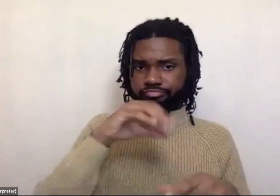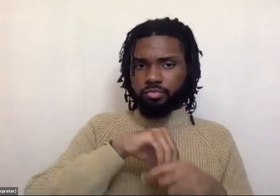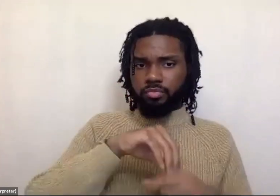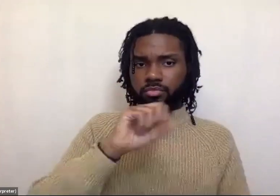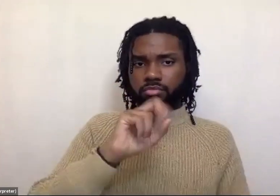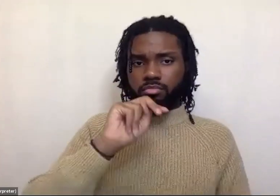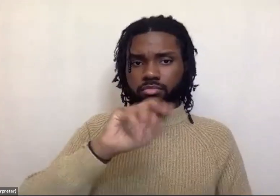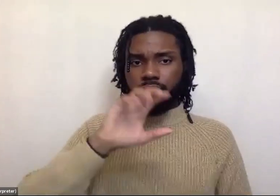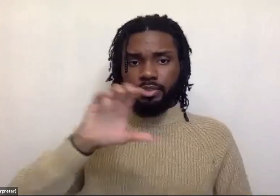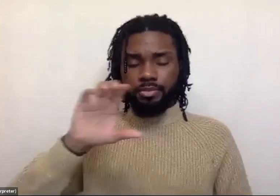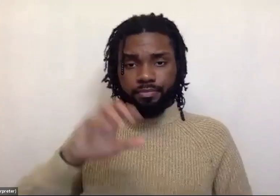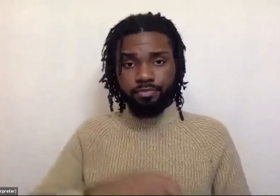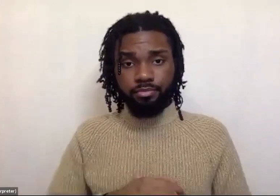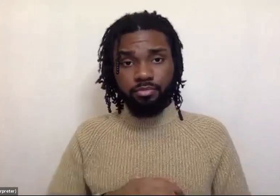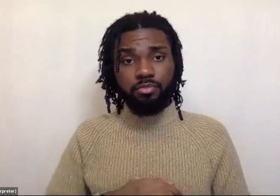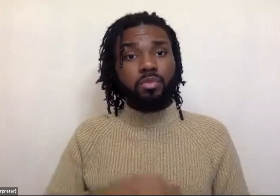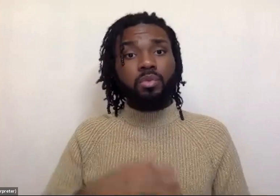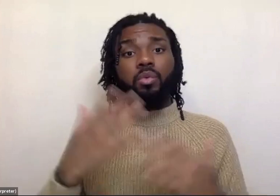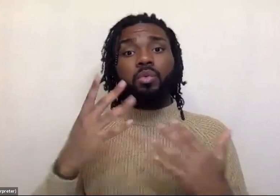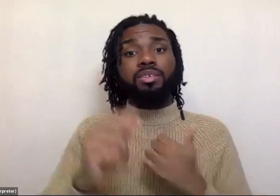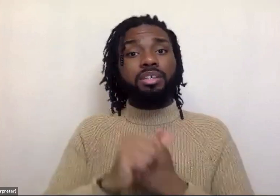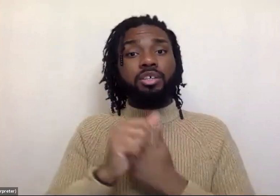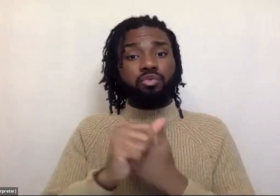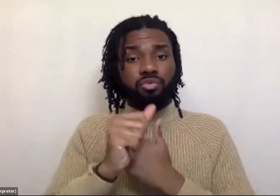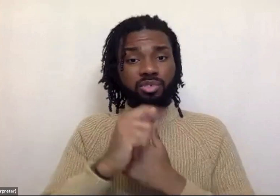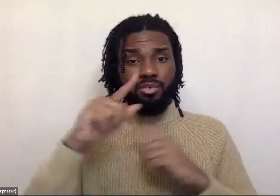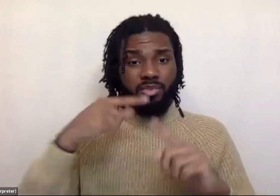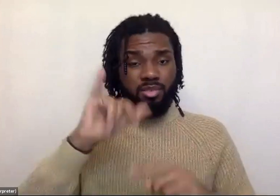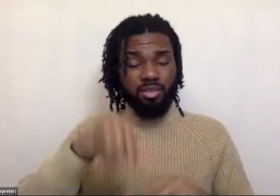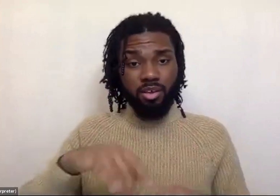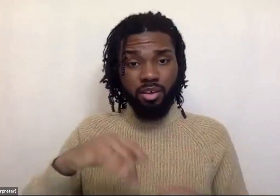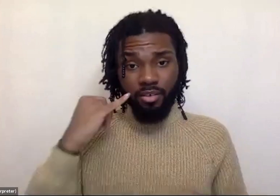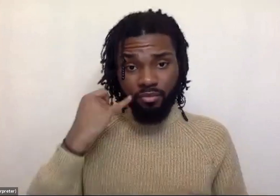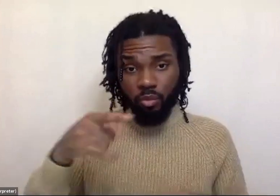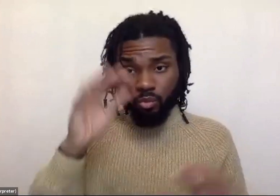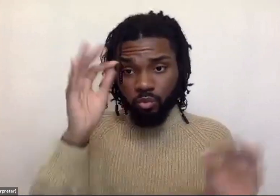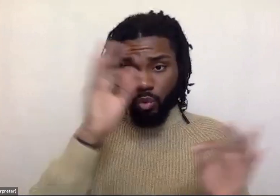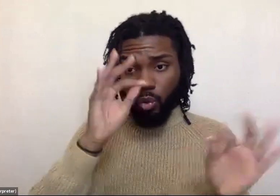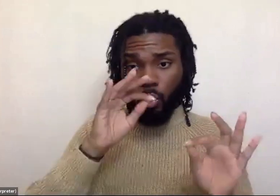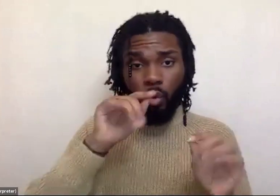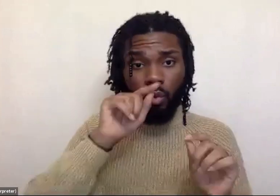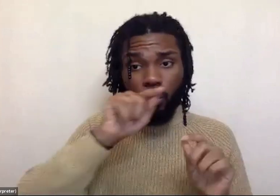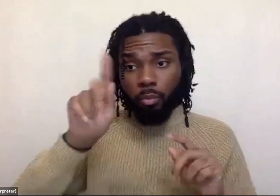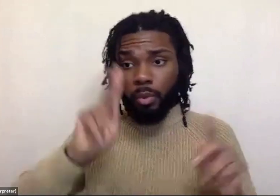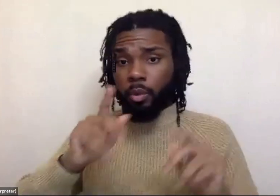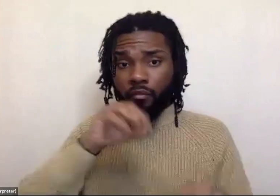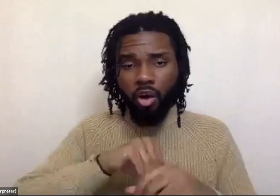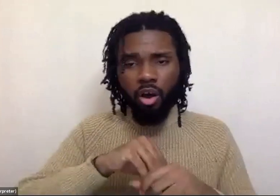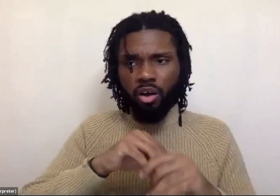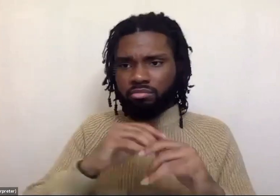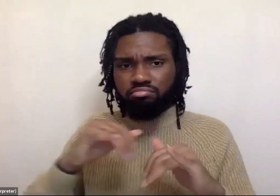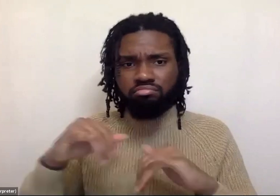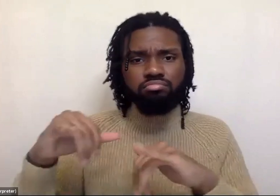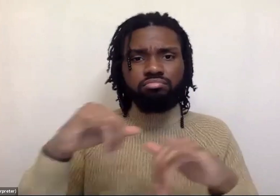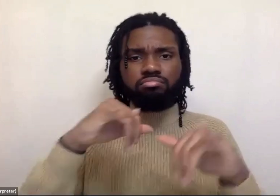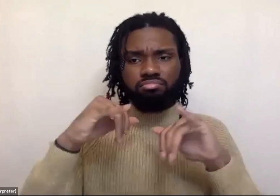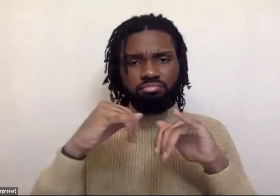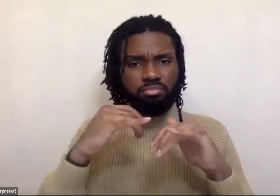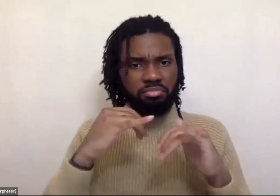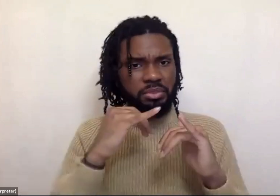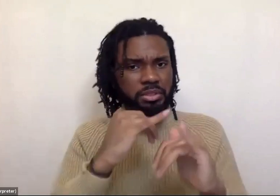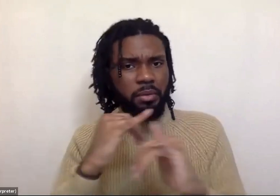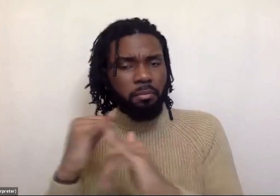And see, the danger of that is if you don't know that it's people just like you and your families and all these other people around